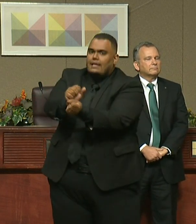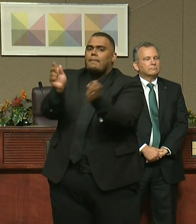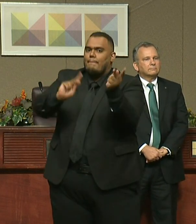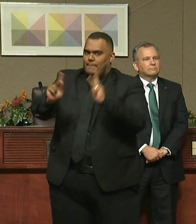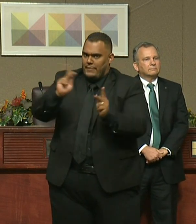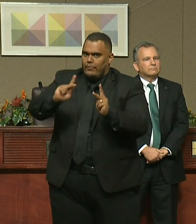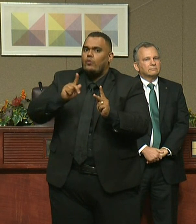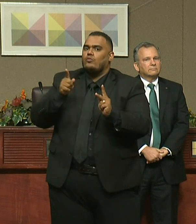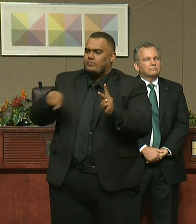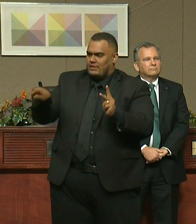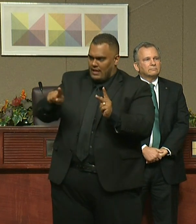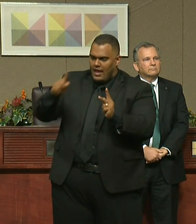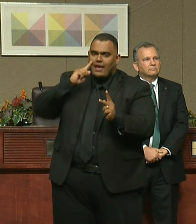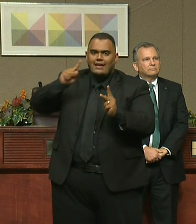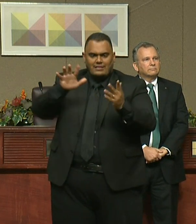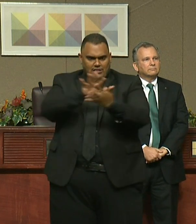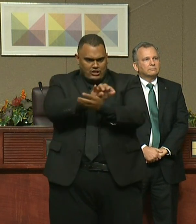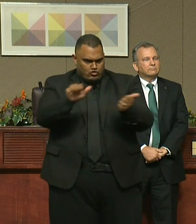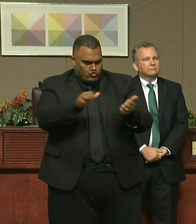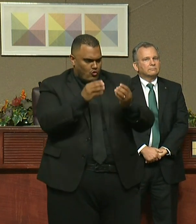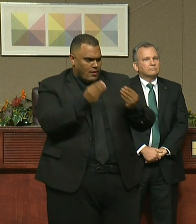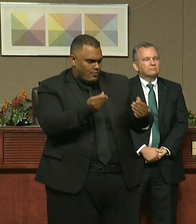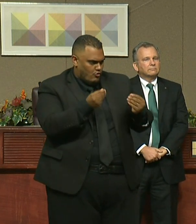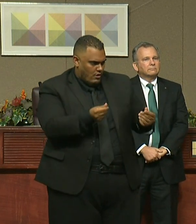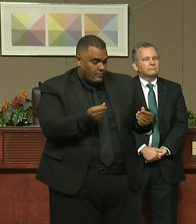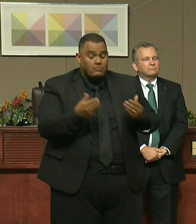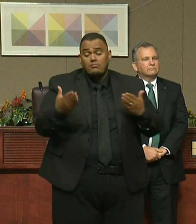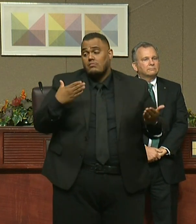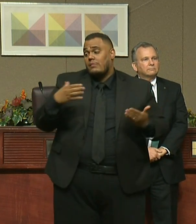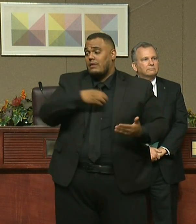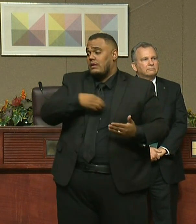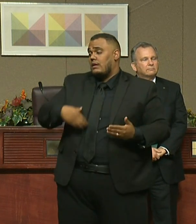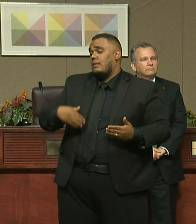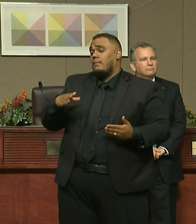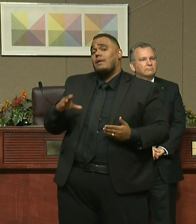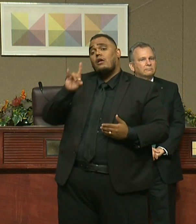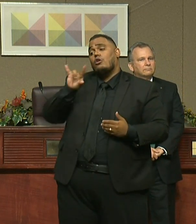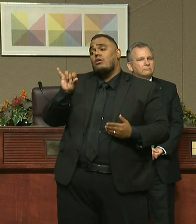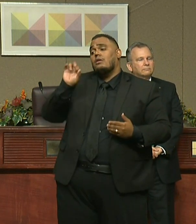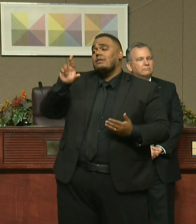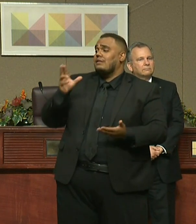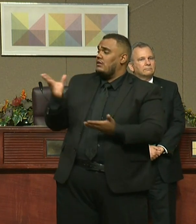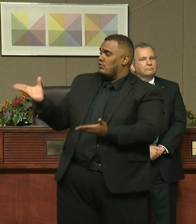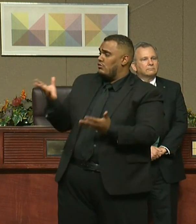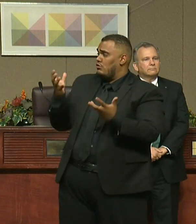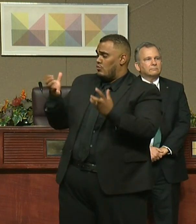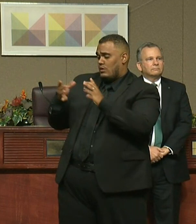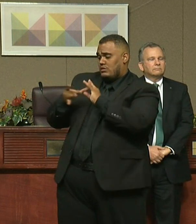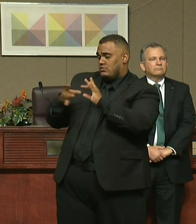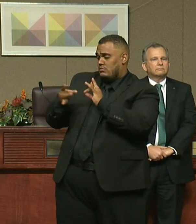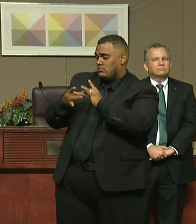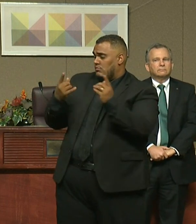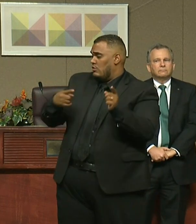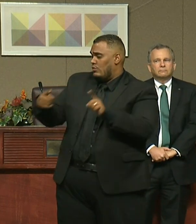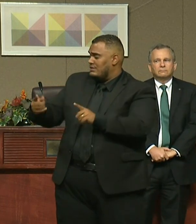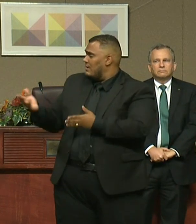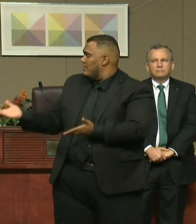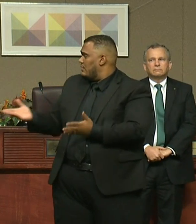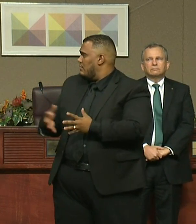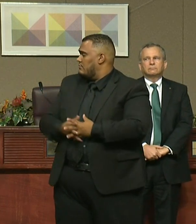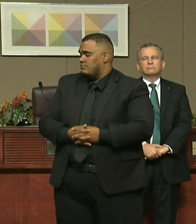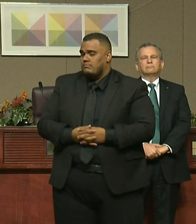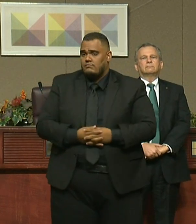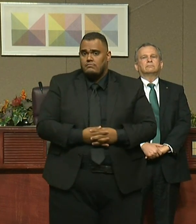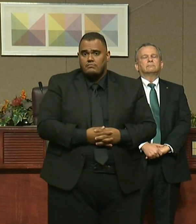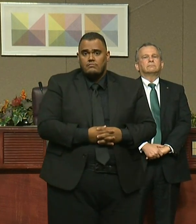property. And perhaps Mayor Dyer would like to talk a little bit about what's happening in that regard